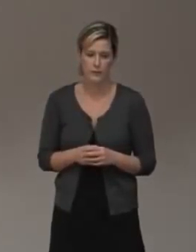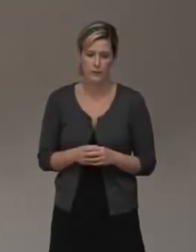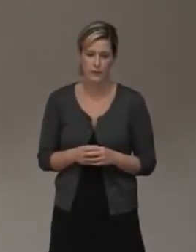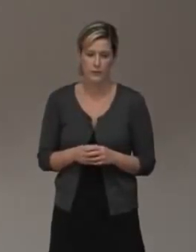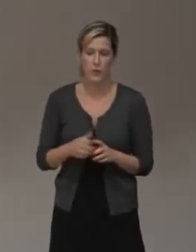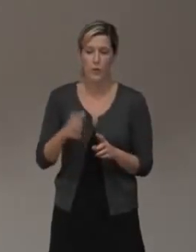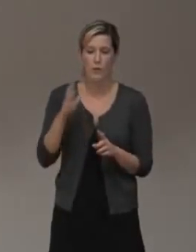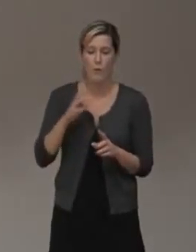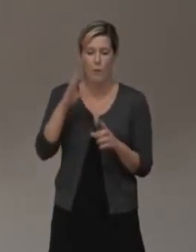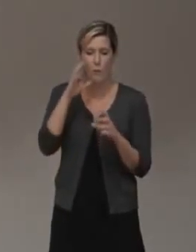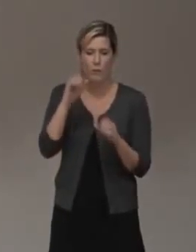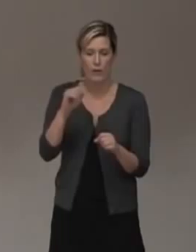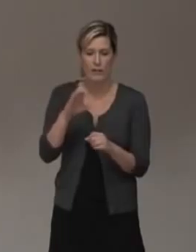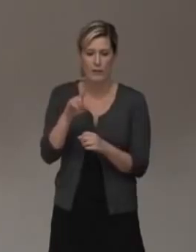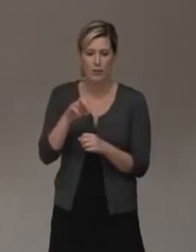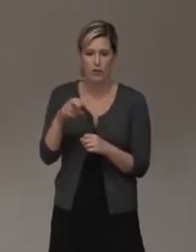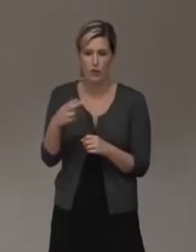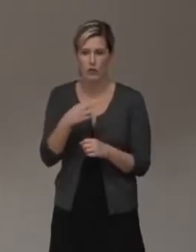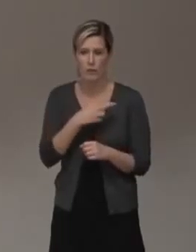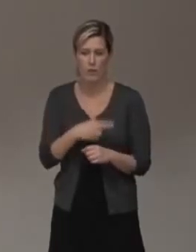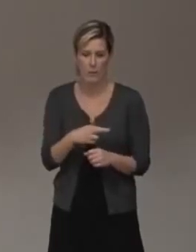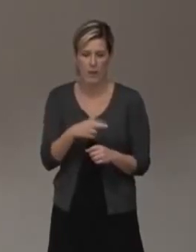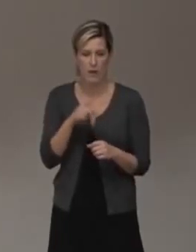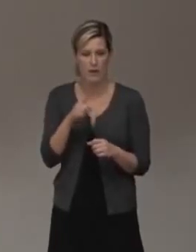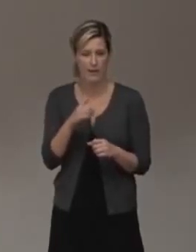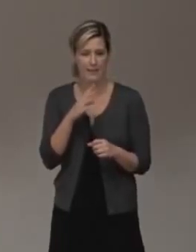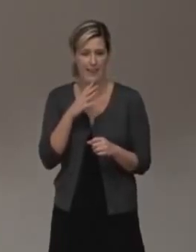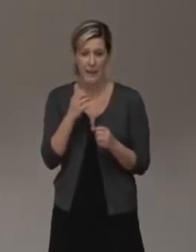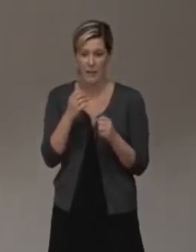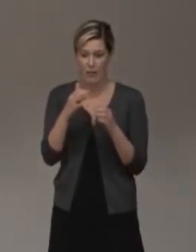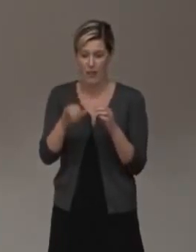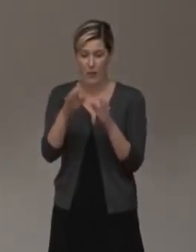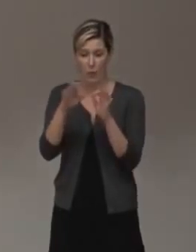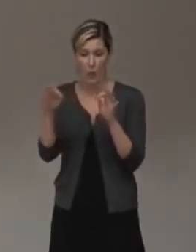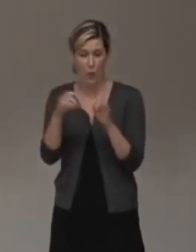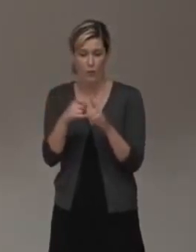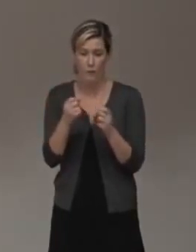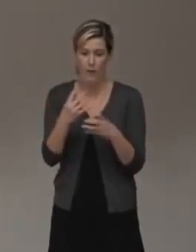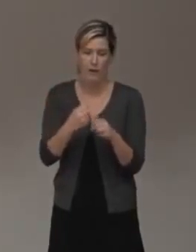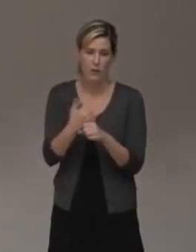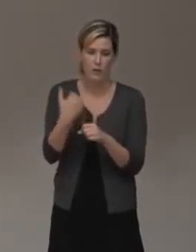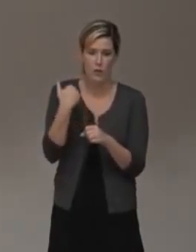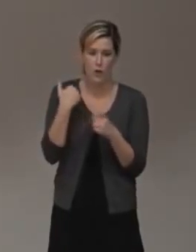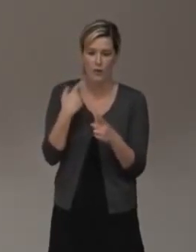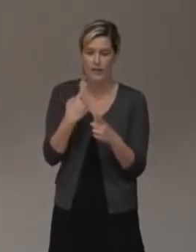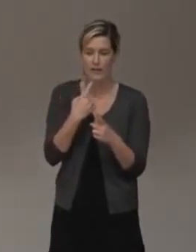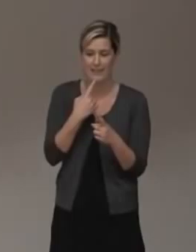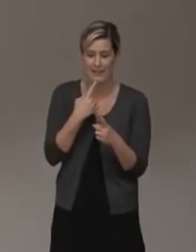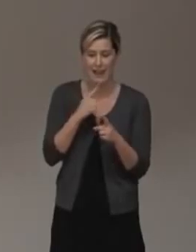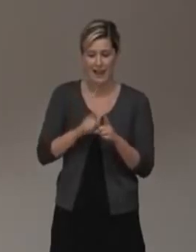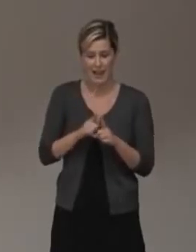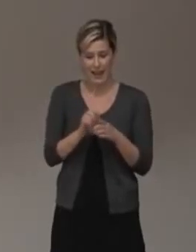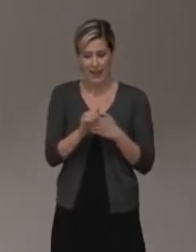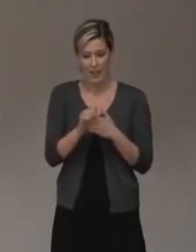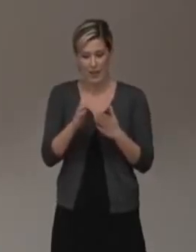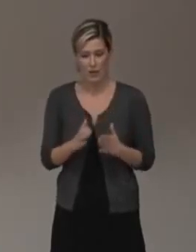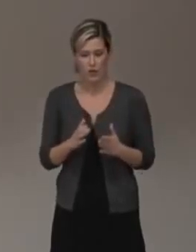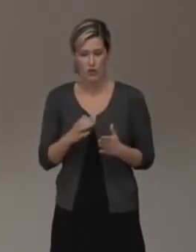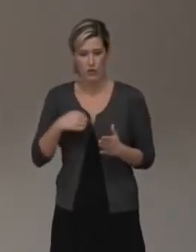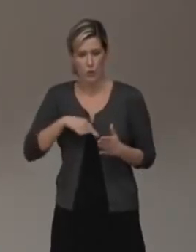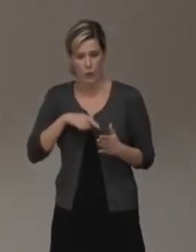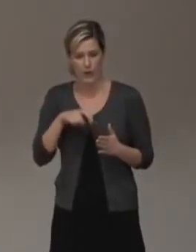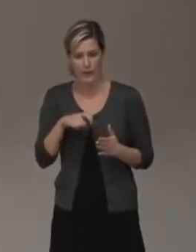Václav Havel, said, and this is a quote from many, many years ago that stuck in my head, he said, we need to, as leaders in particular,